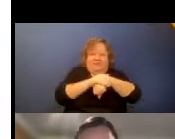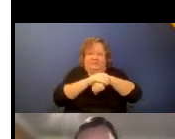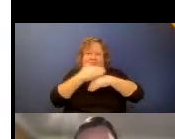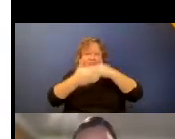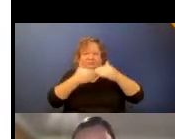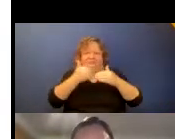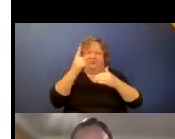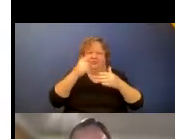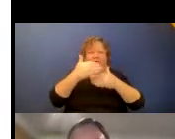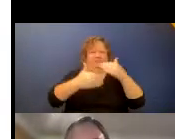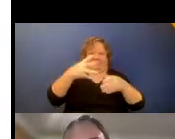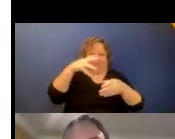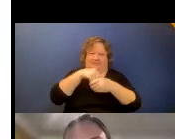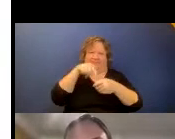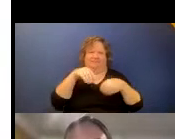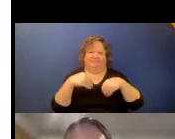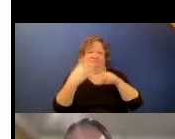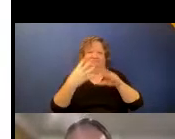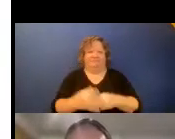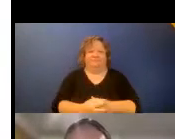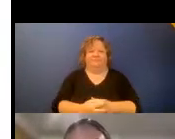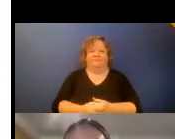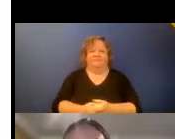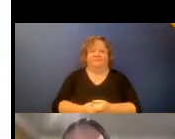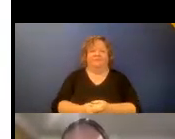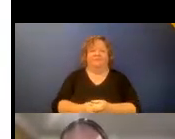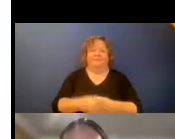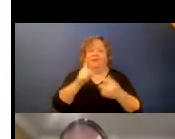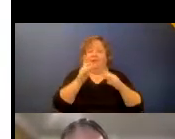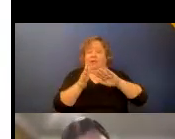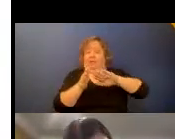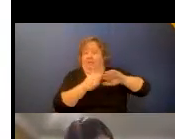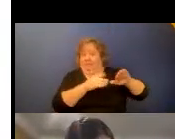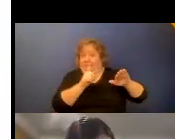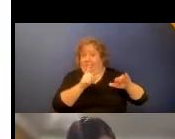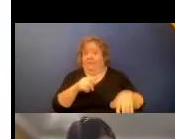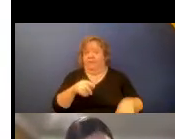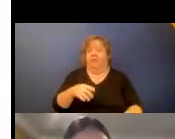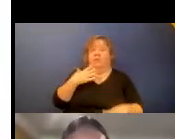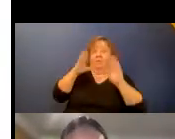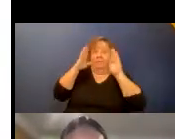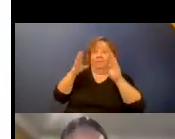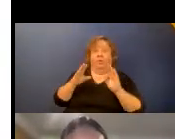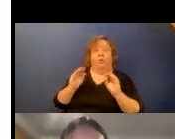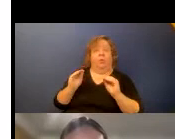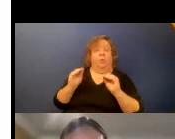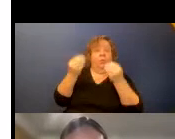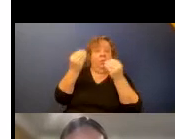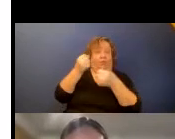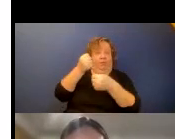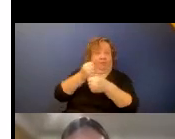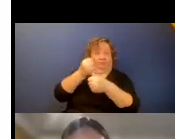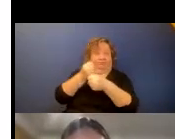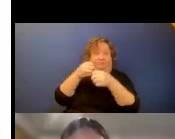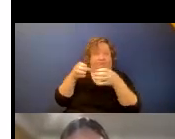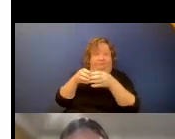Youth Advocacy Lab, so we really, really want to hear the voices of young people, because they have great ideas to share, and also